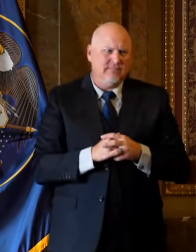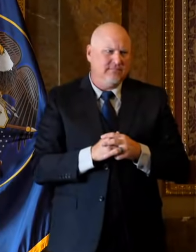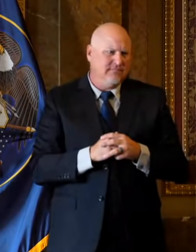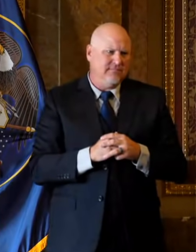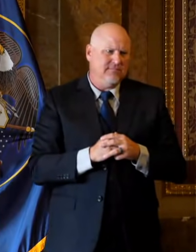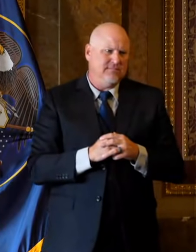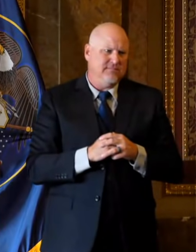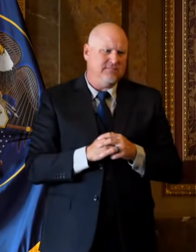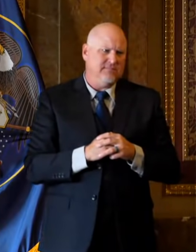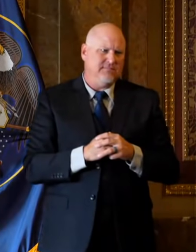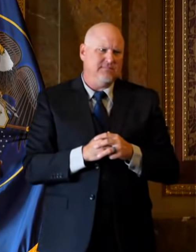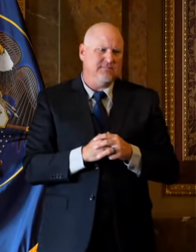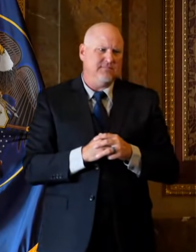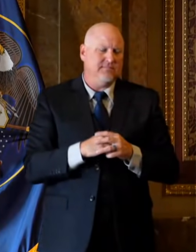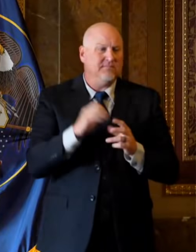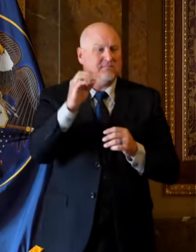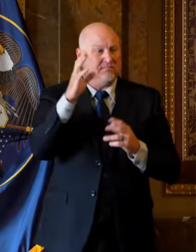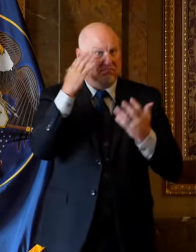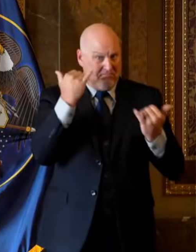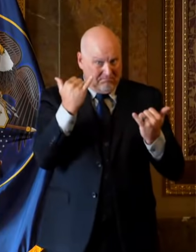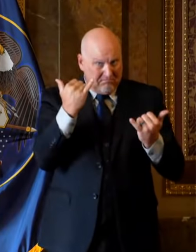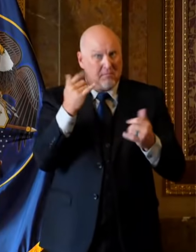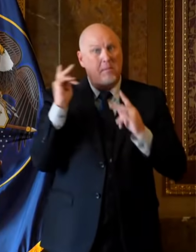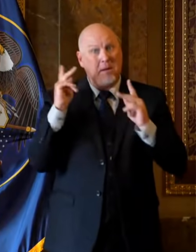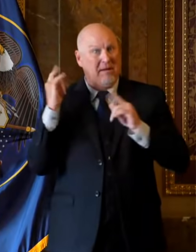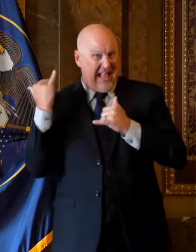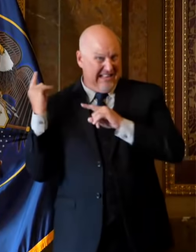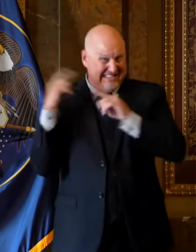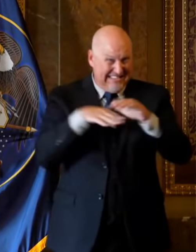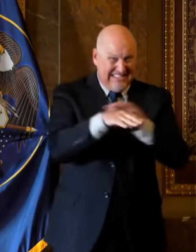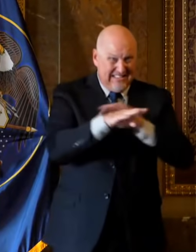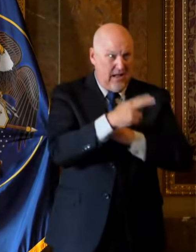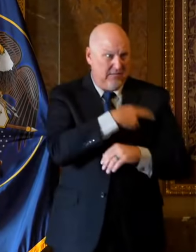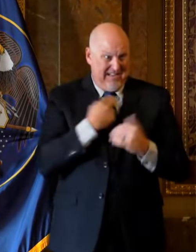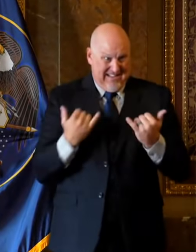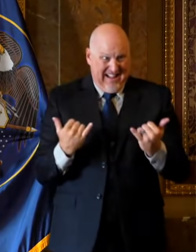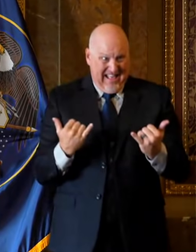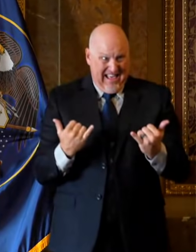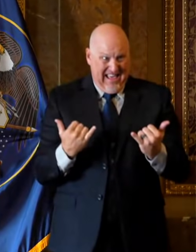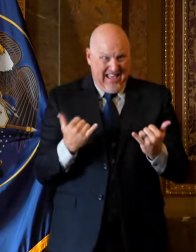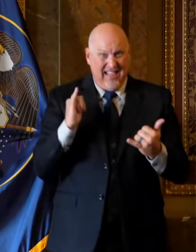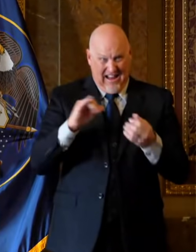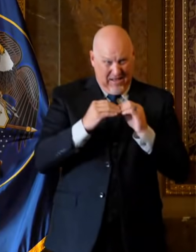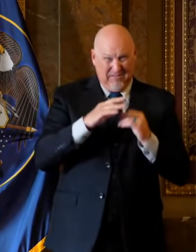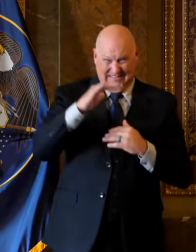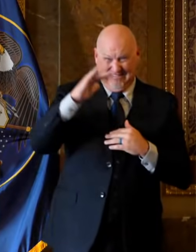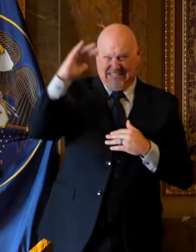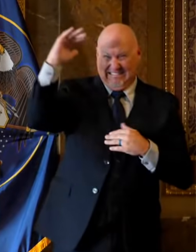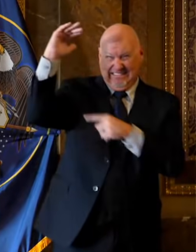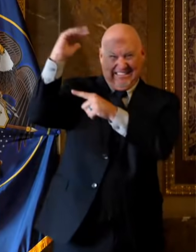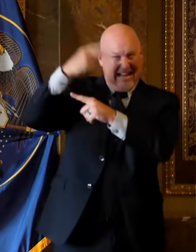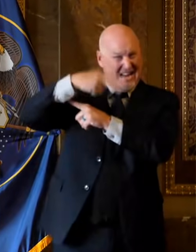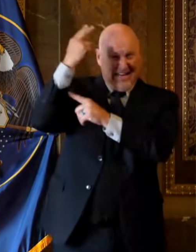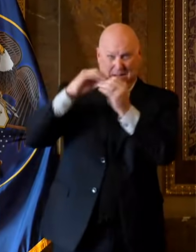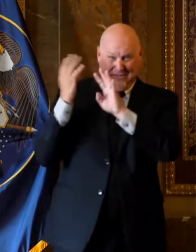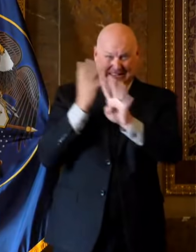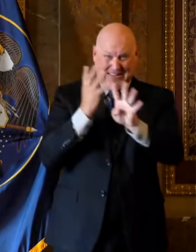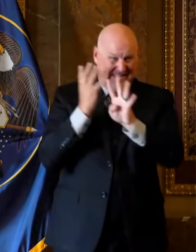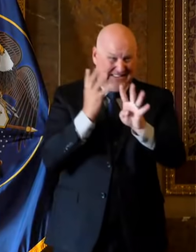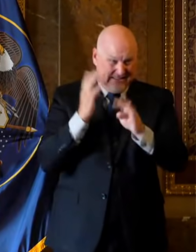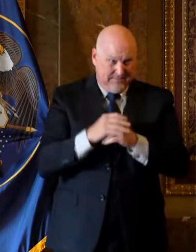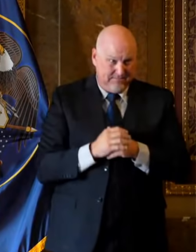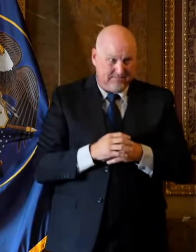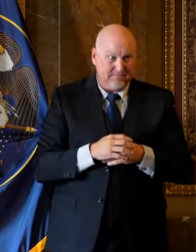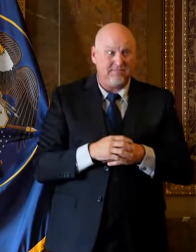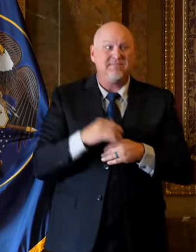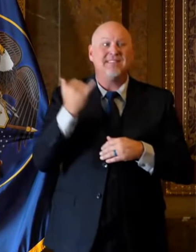them to end up on a ventilator, and they virtually never die. That is not true for the unvaccinated. So I